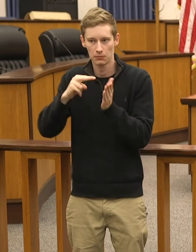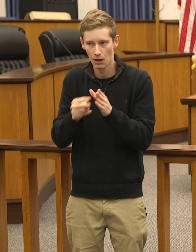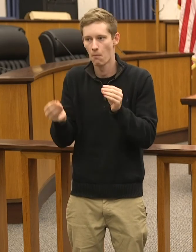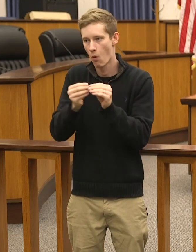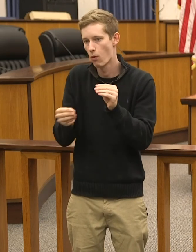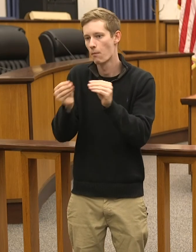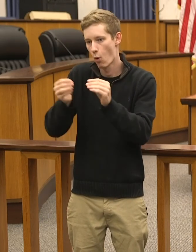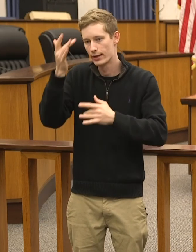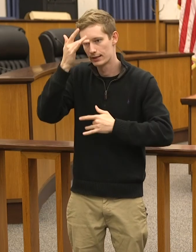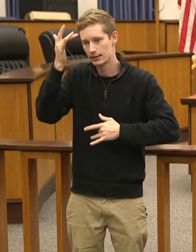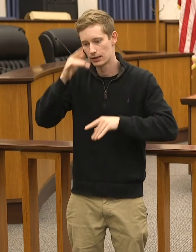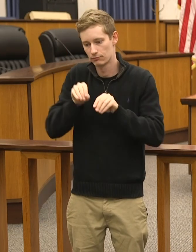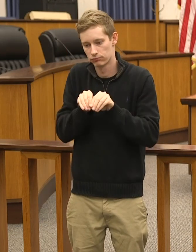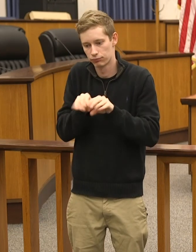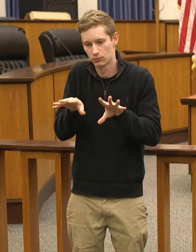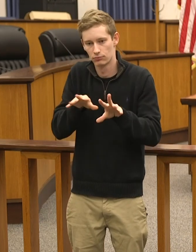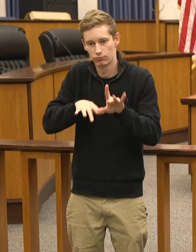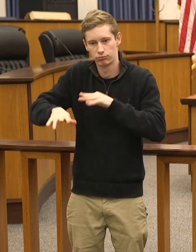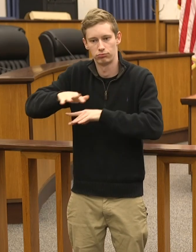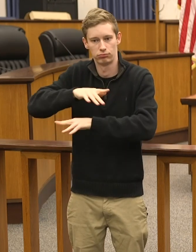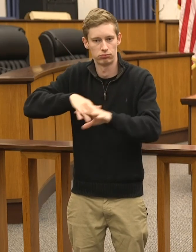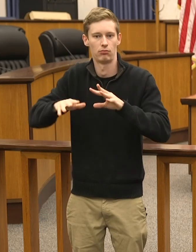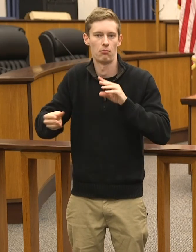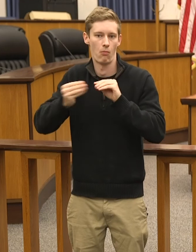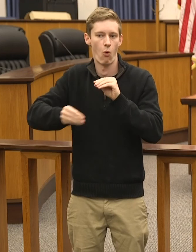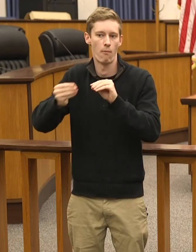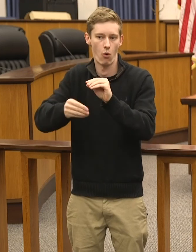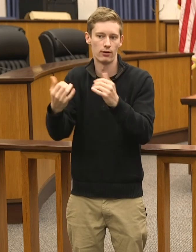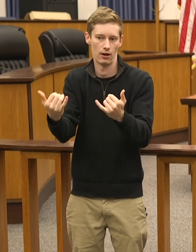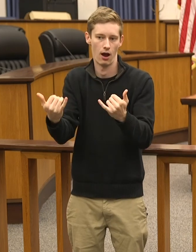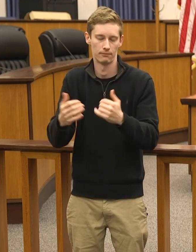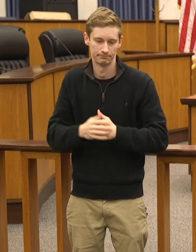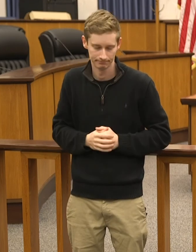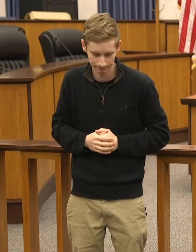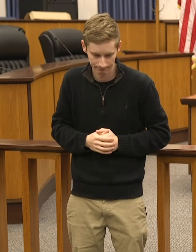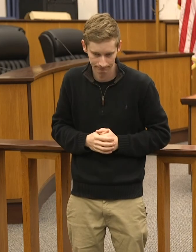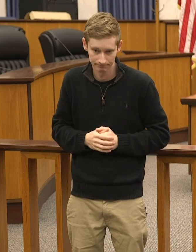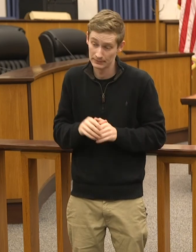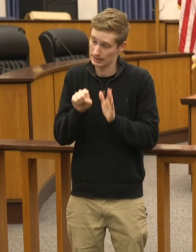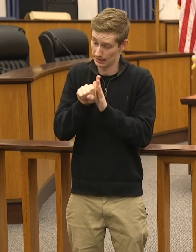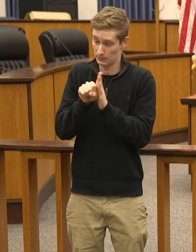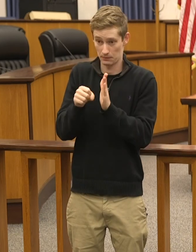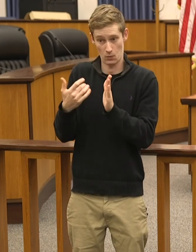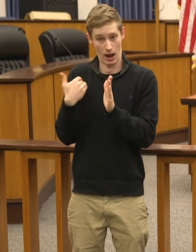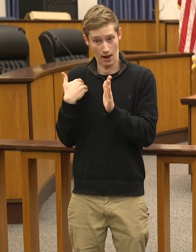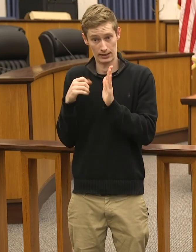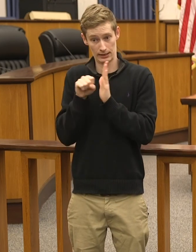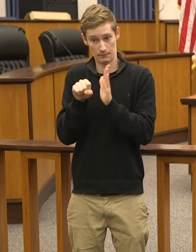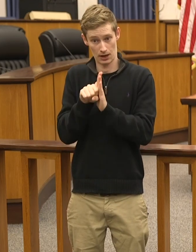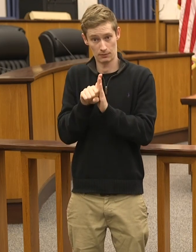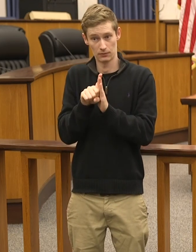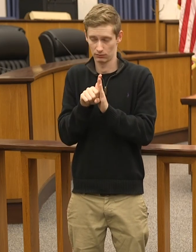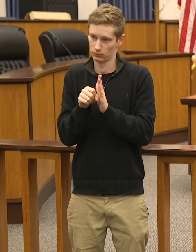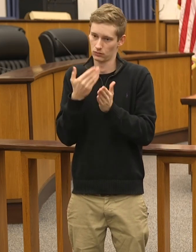disease. Again, symptoms are a very good indicator of disease. And if you are all symptomatic, I would ask